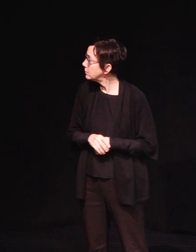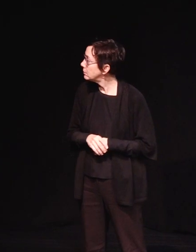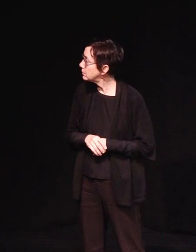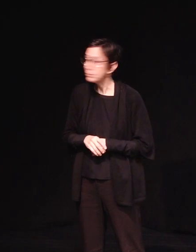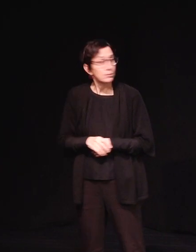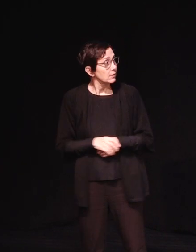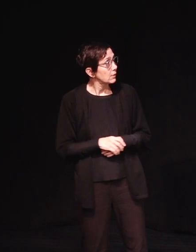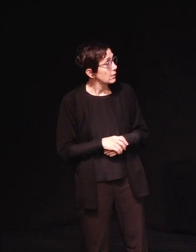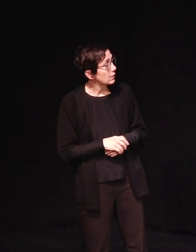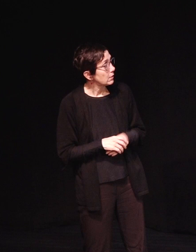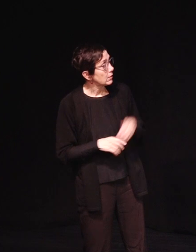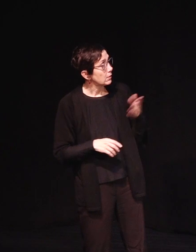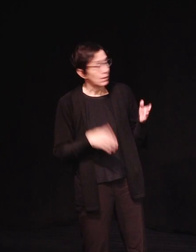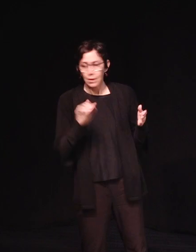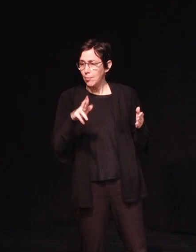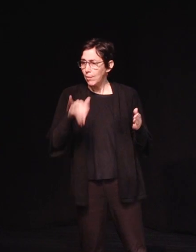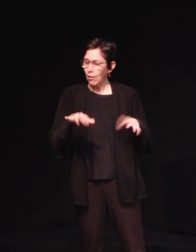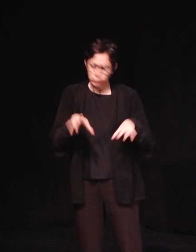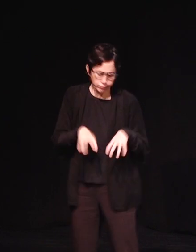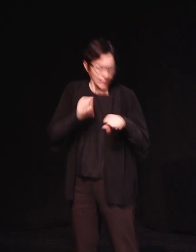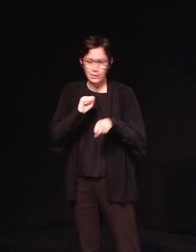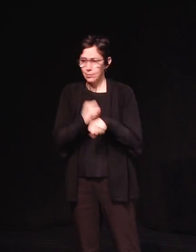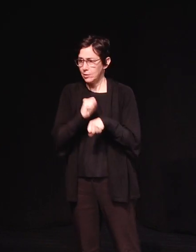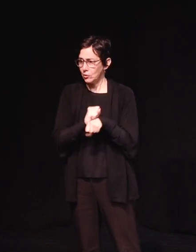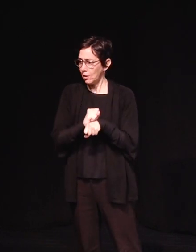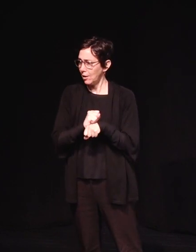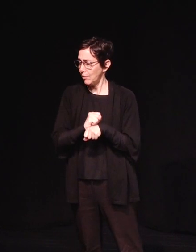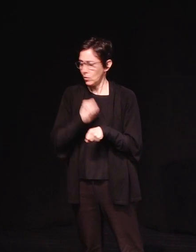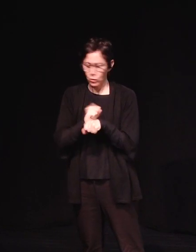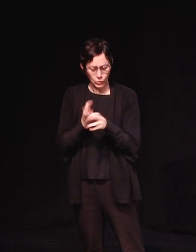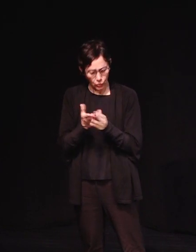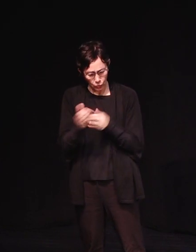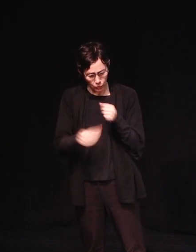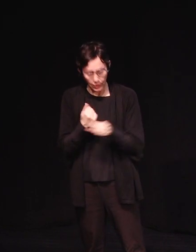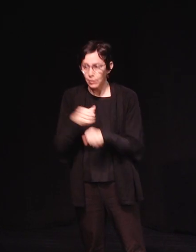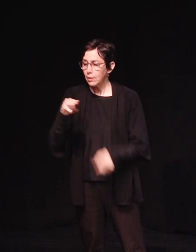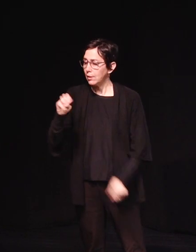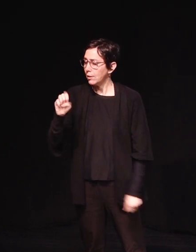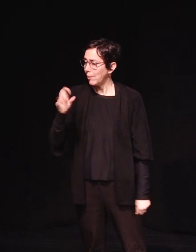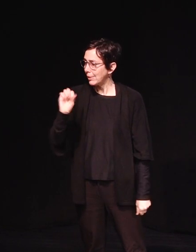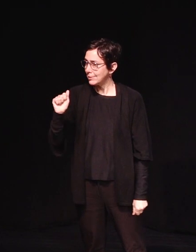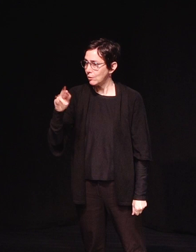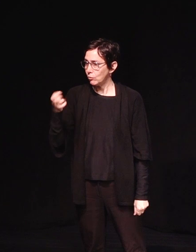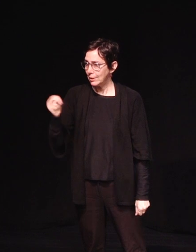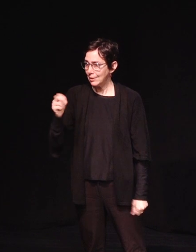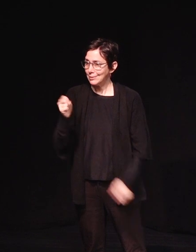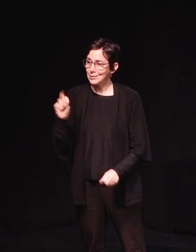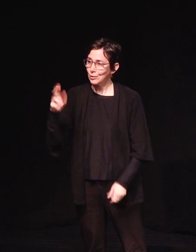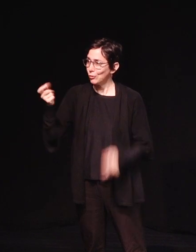She truly makes this happen, and she takes it on and wears it year-round. Melissa Regan, our senior director of institutional